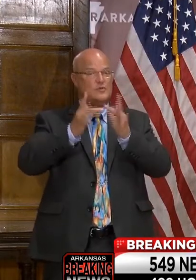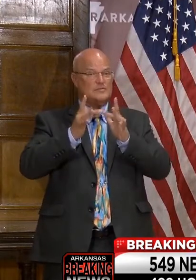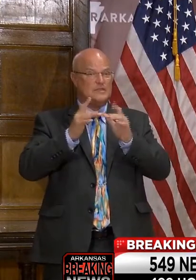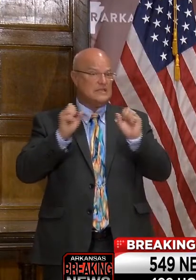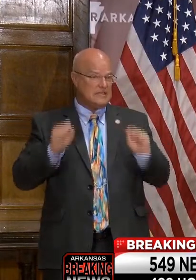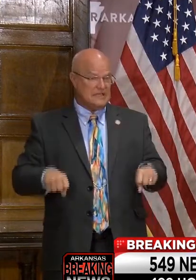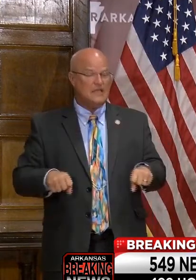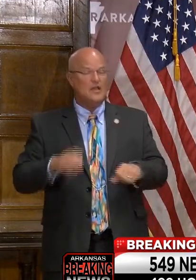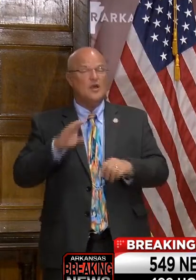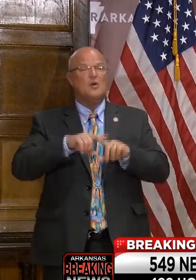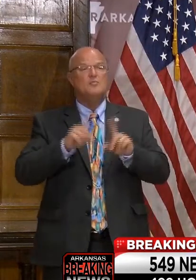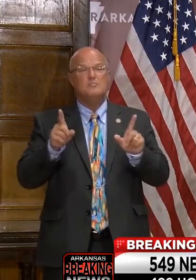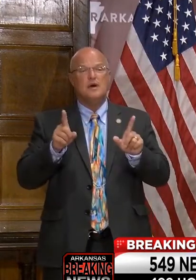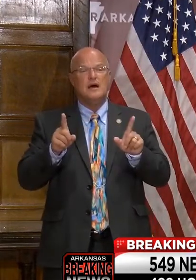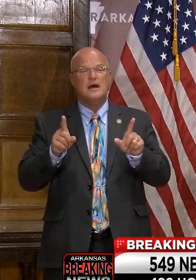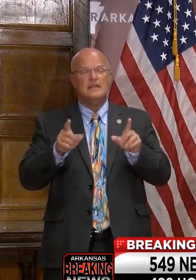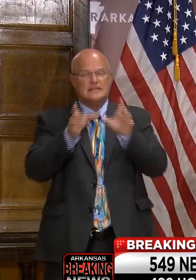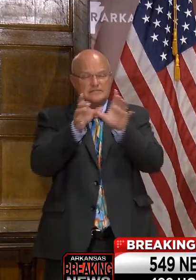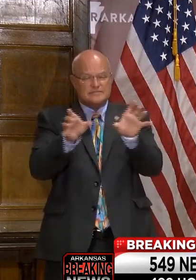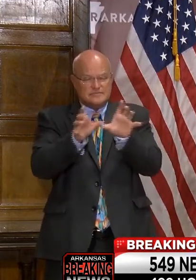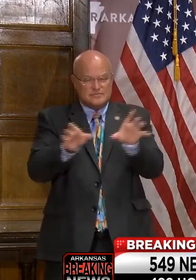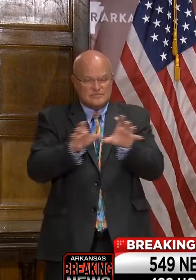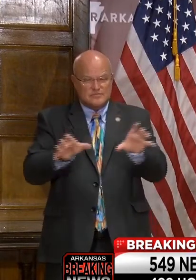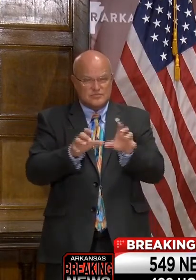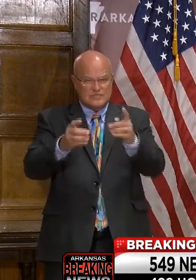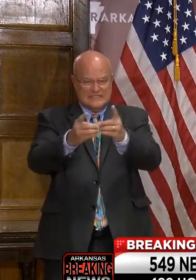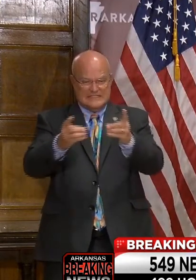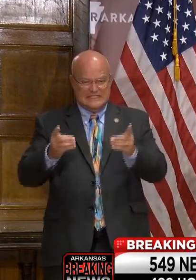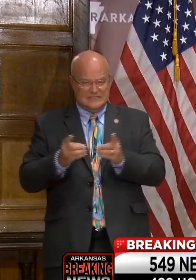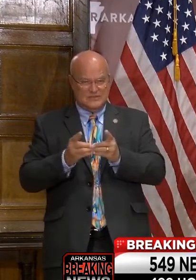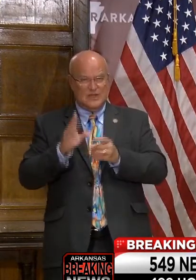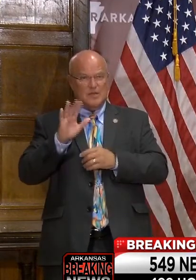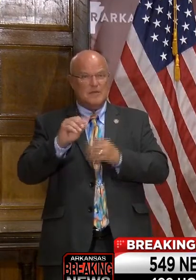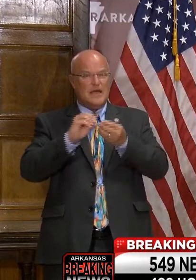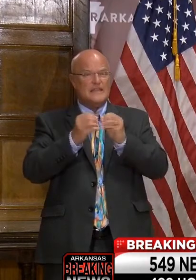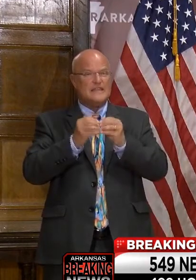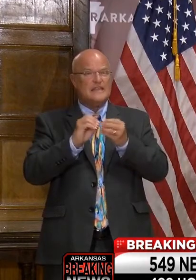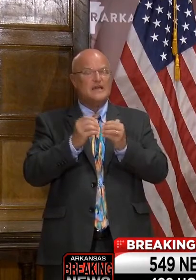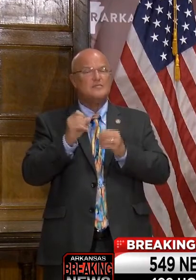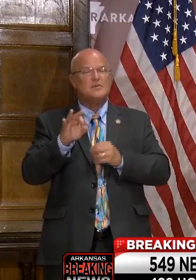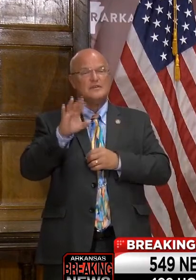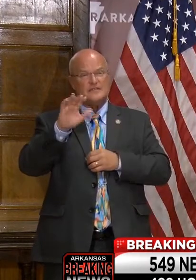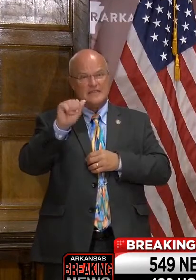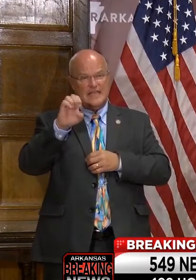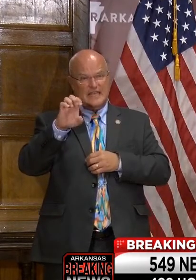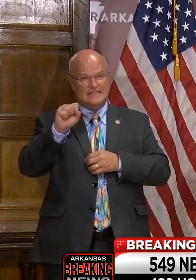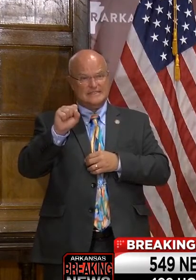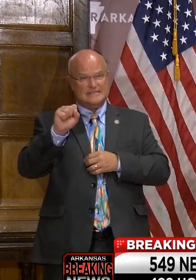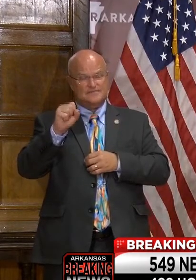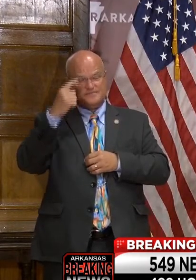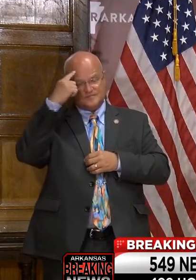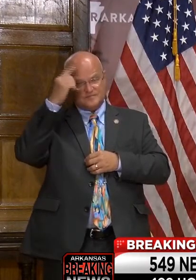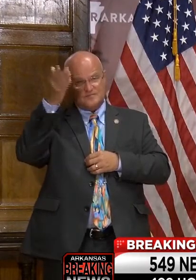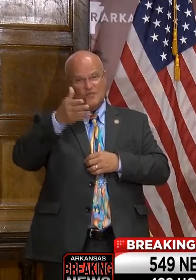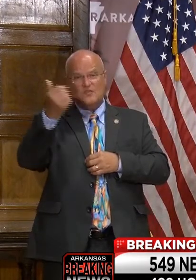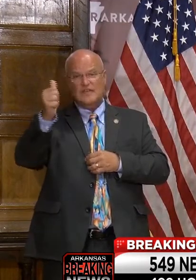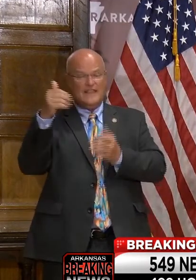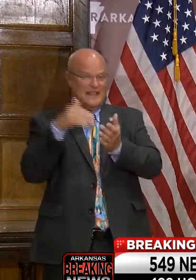able to break down the data per district by the number of cases per